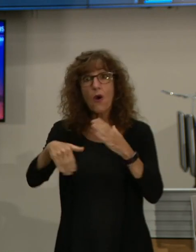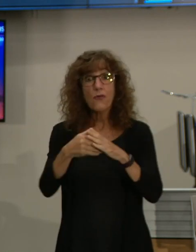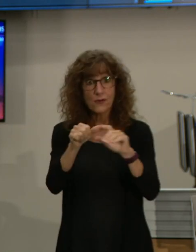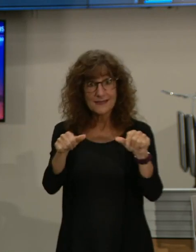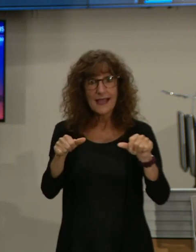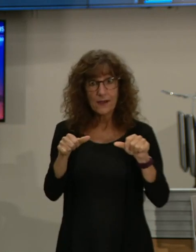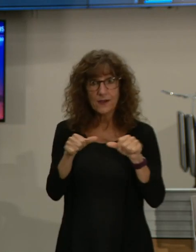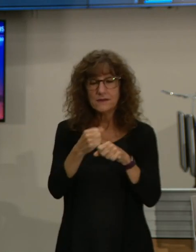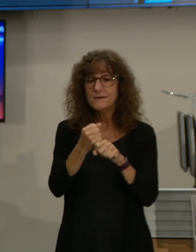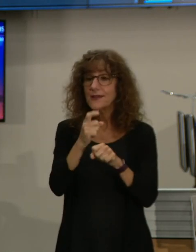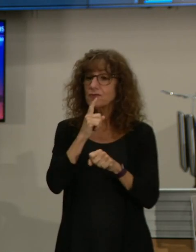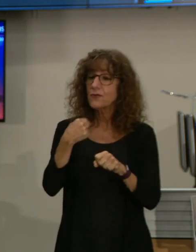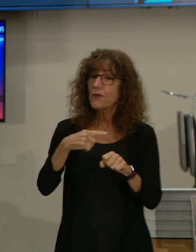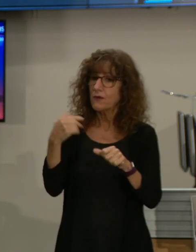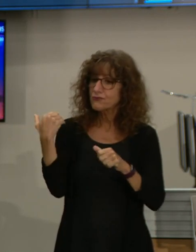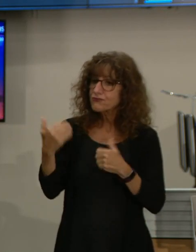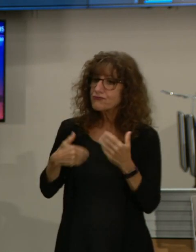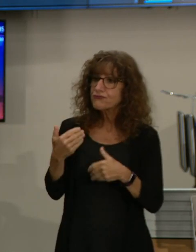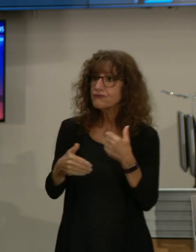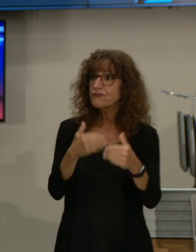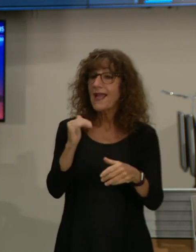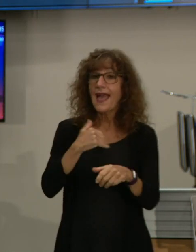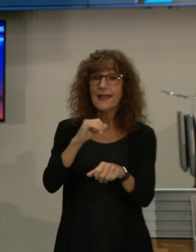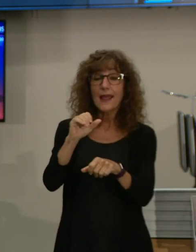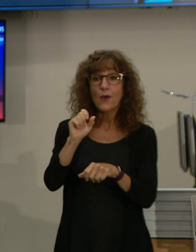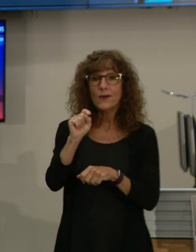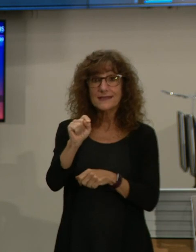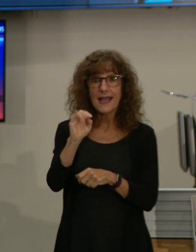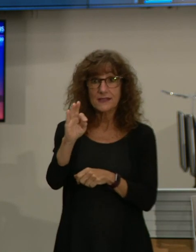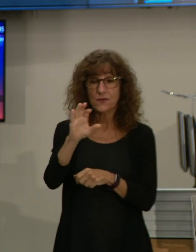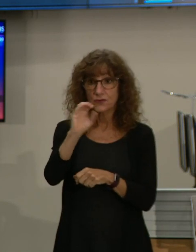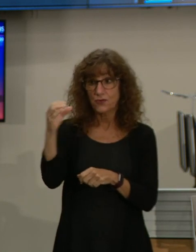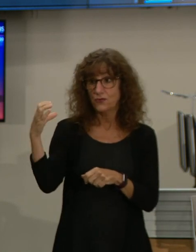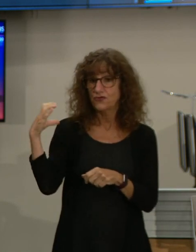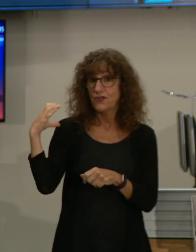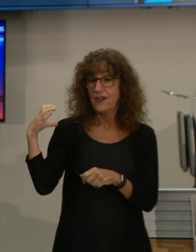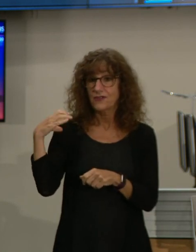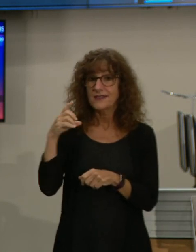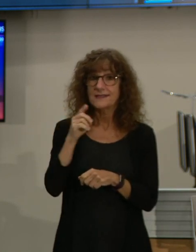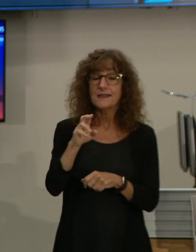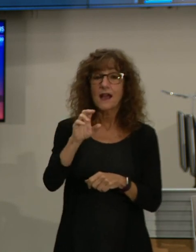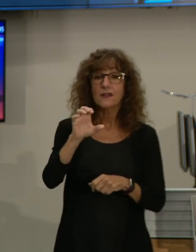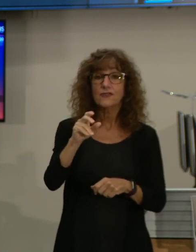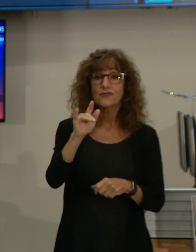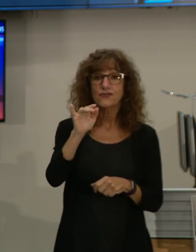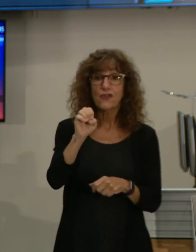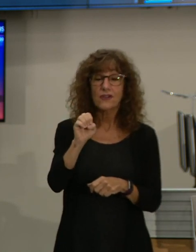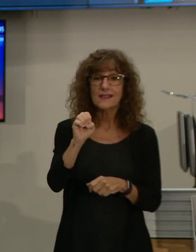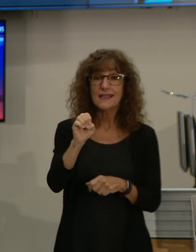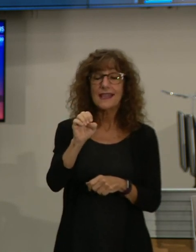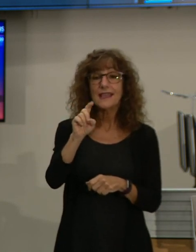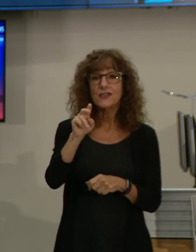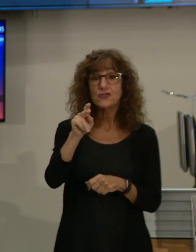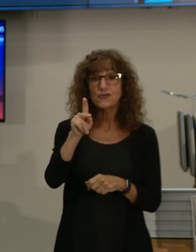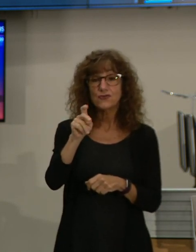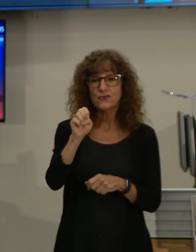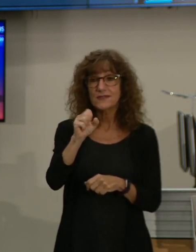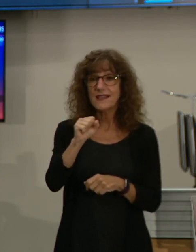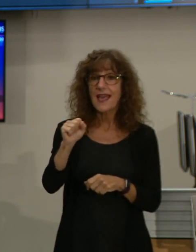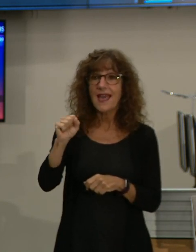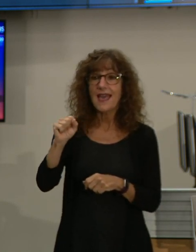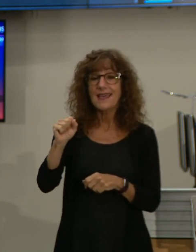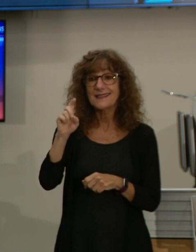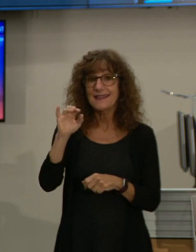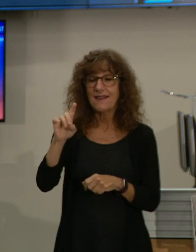to make sure that we are moving forward. And our task force co-chairs are Dr. Charlene Dukes and David Velasquez.